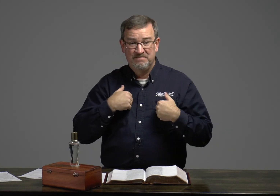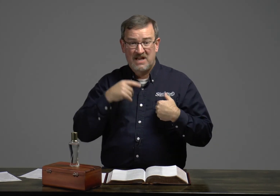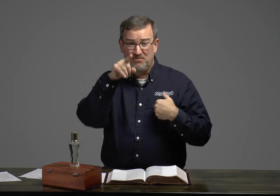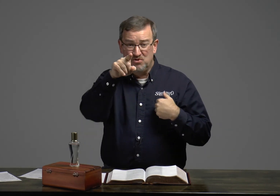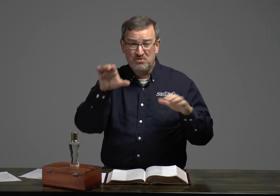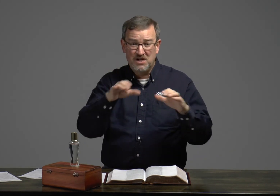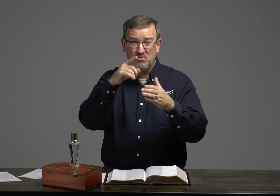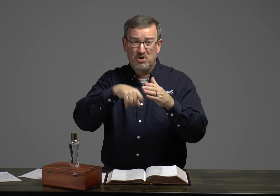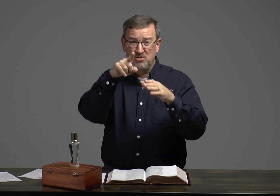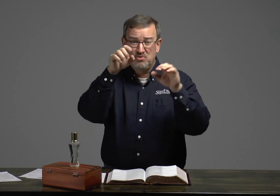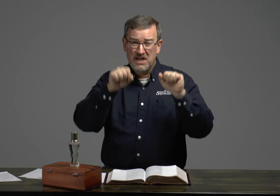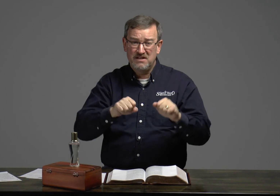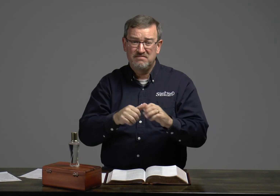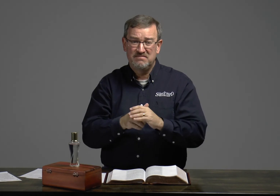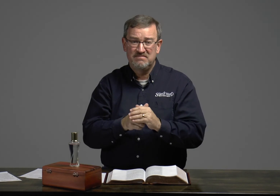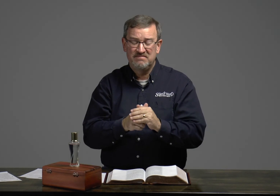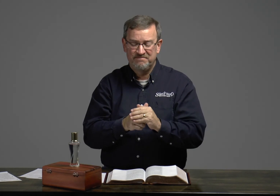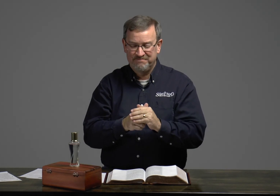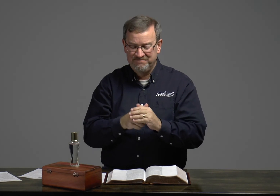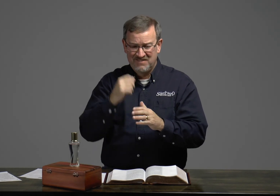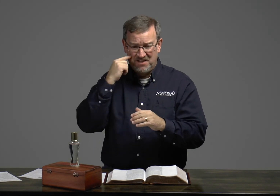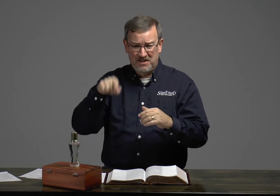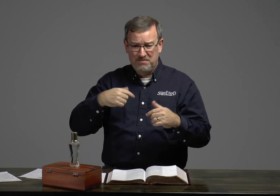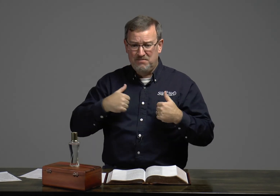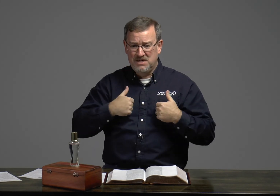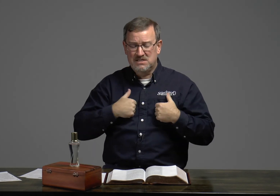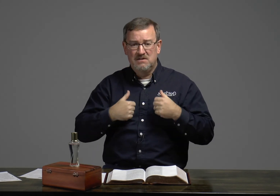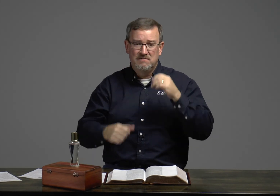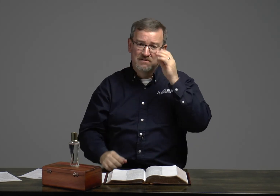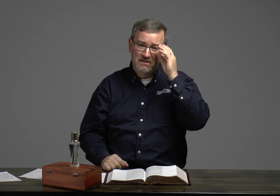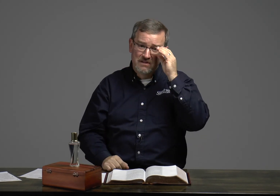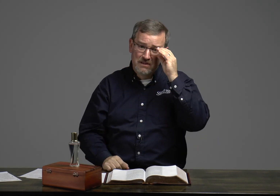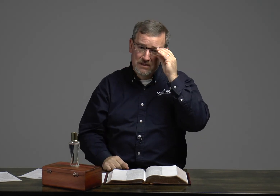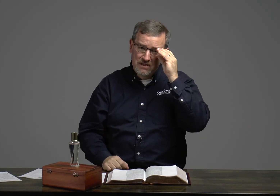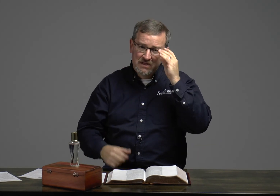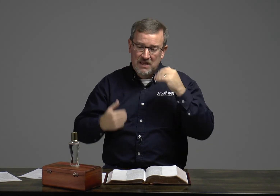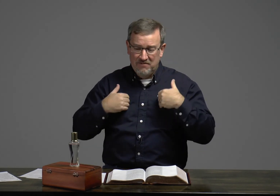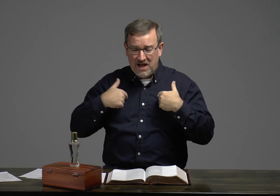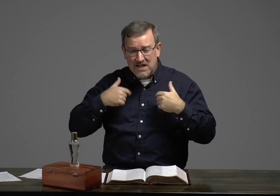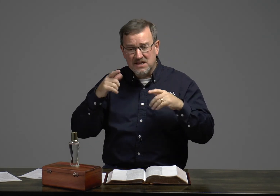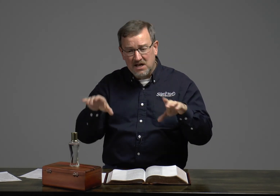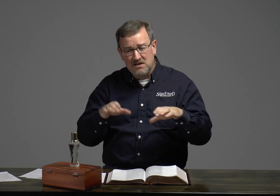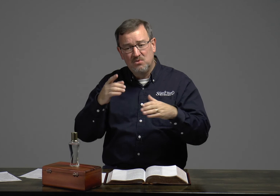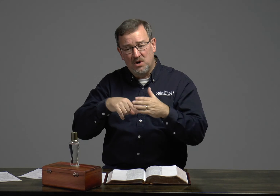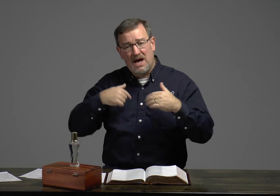Have you done what you can? I think about myself. Have I done what I